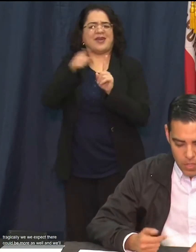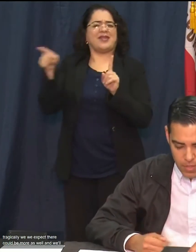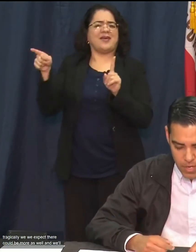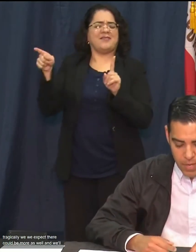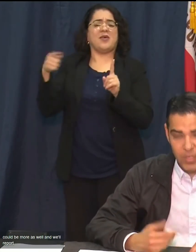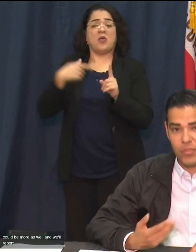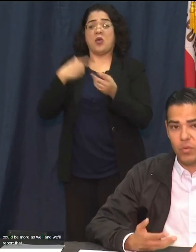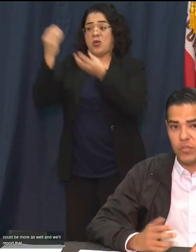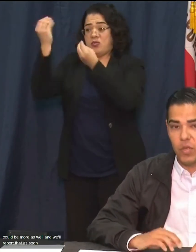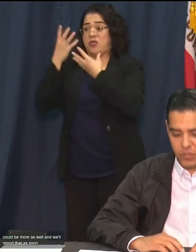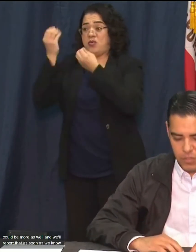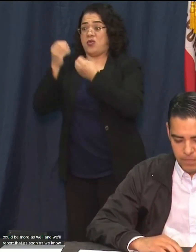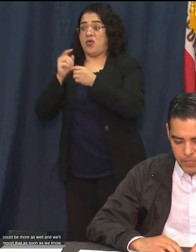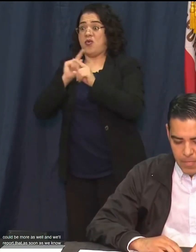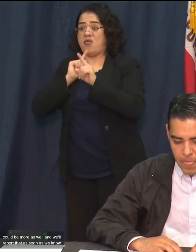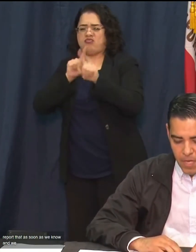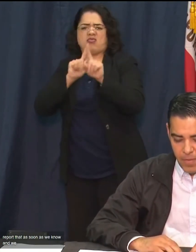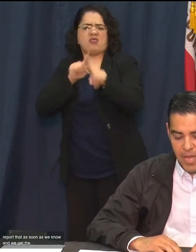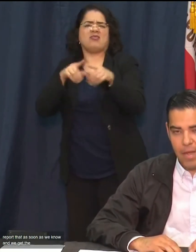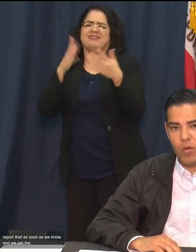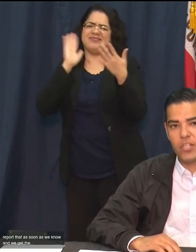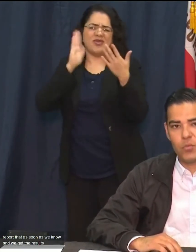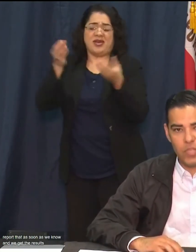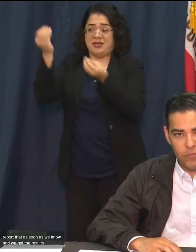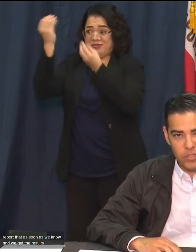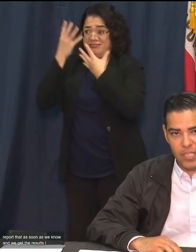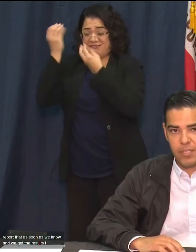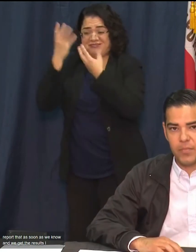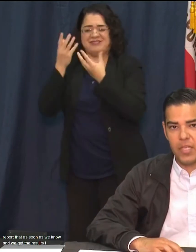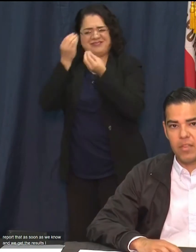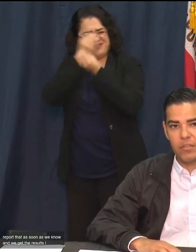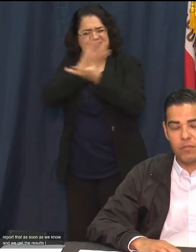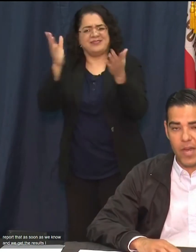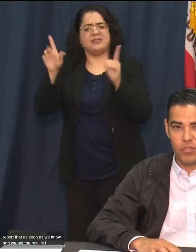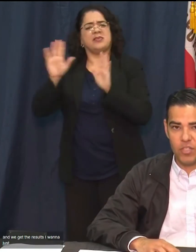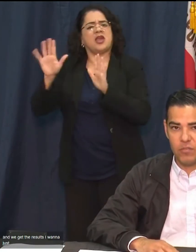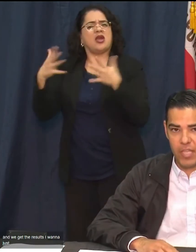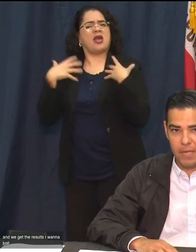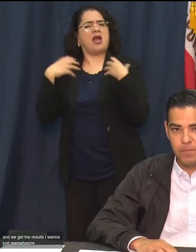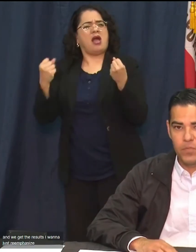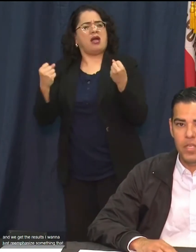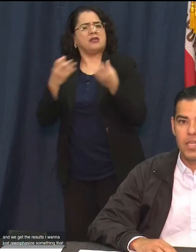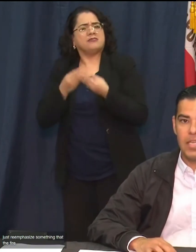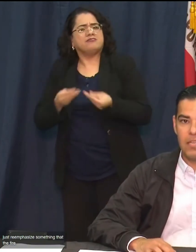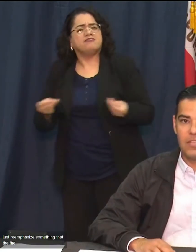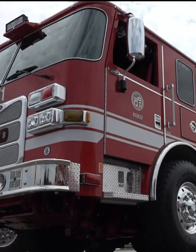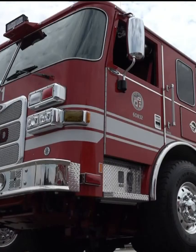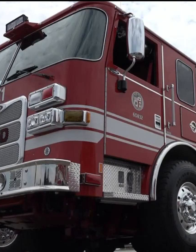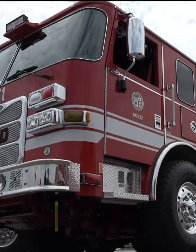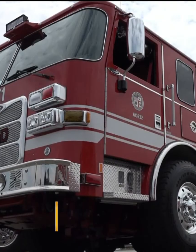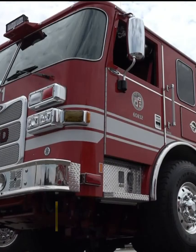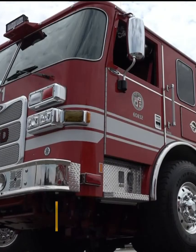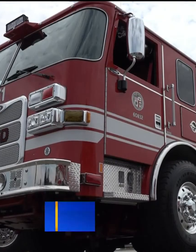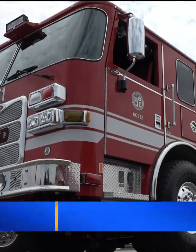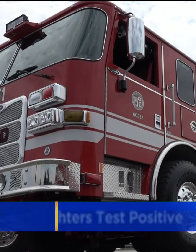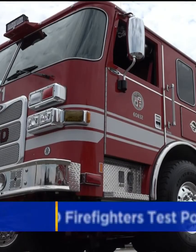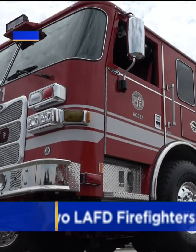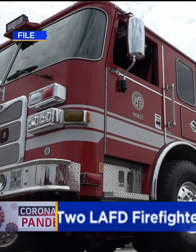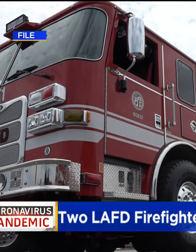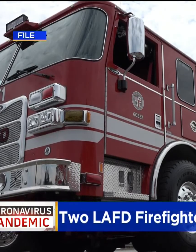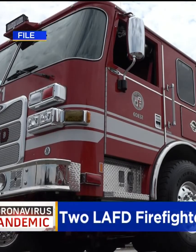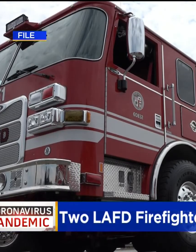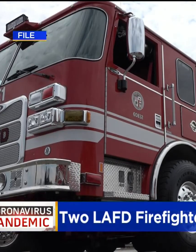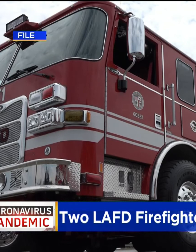know and we get the results. Long Beach has 41 confirmed coronavirus cases. 2 LA